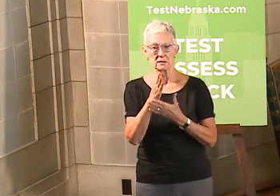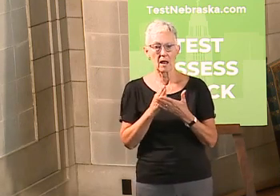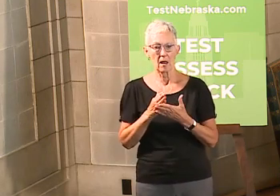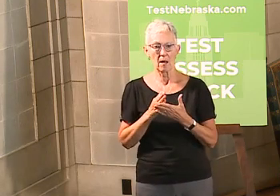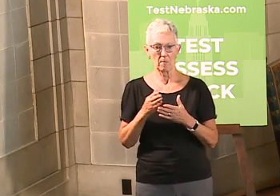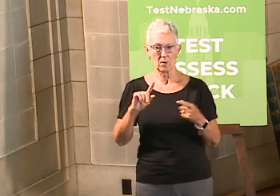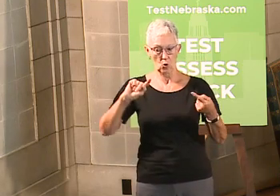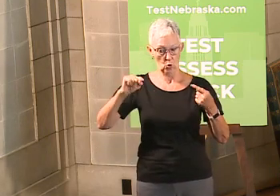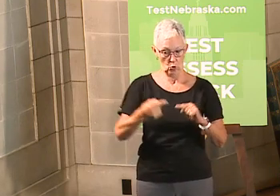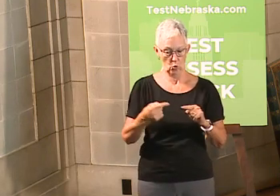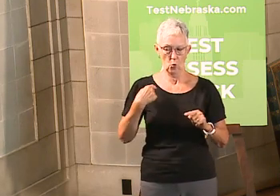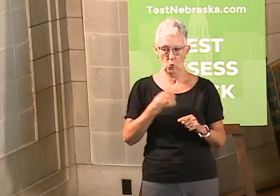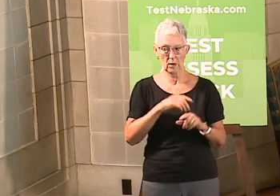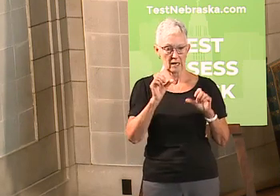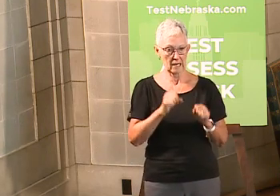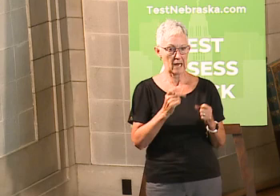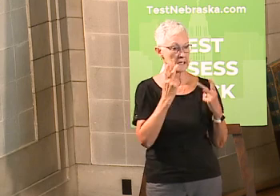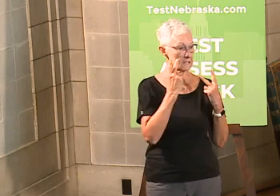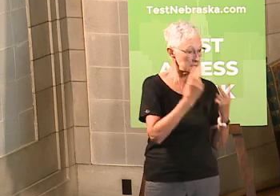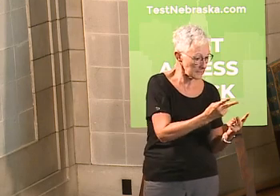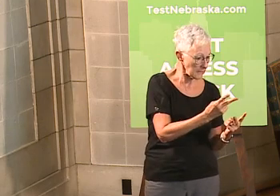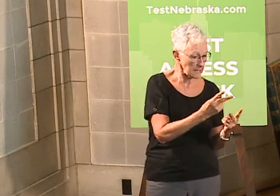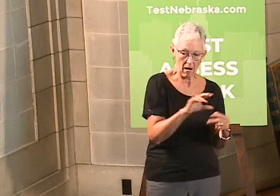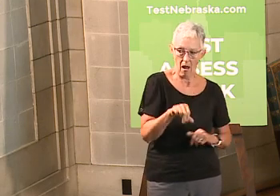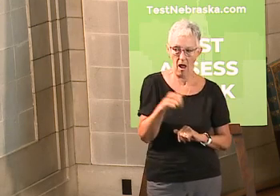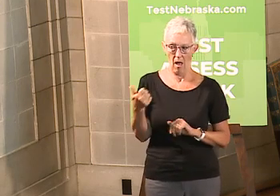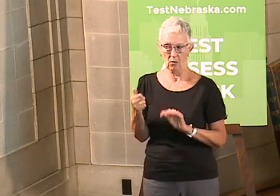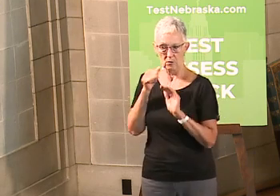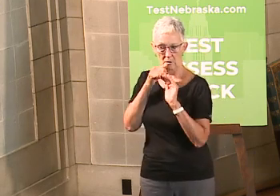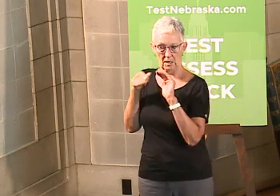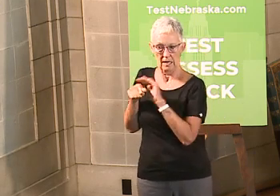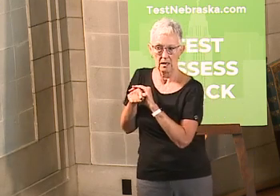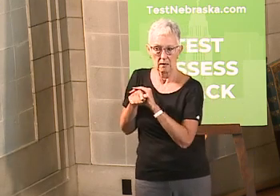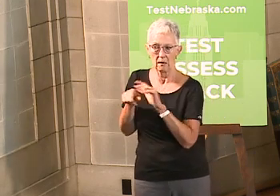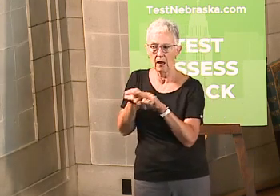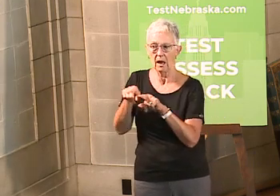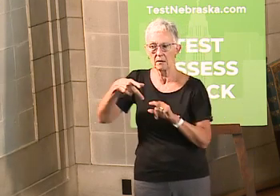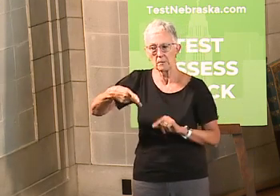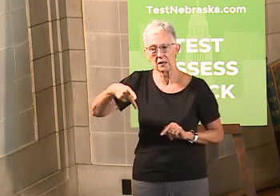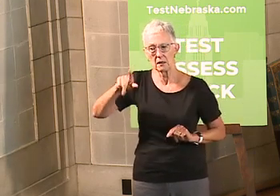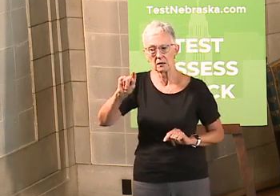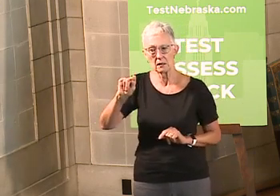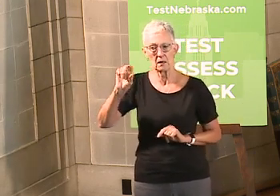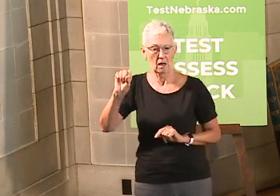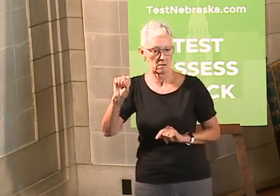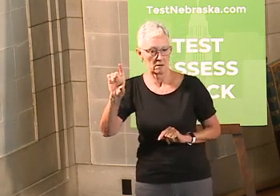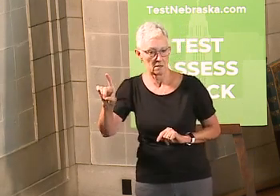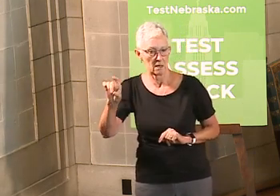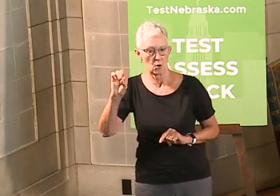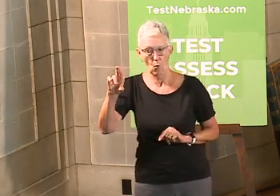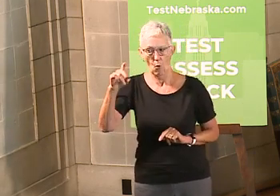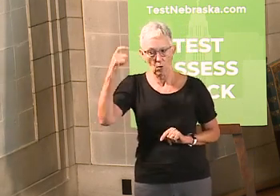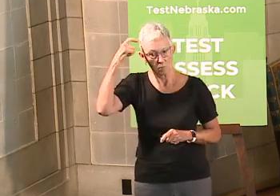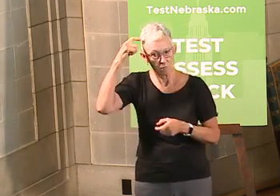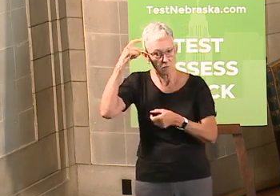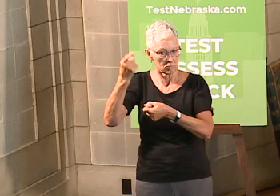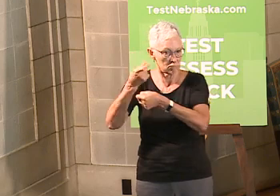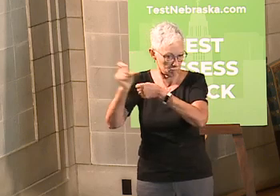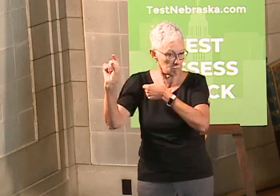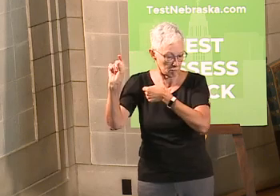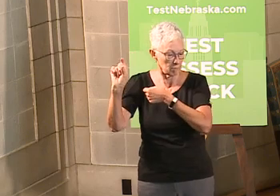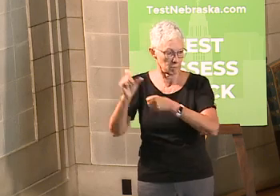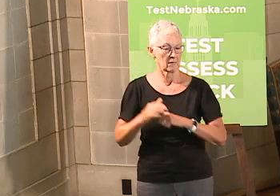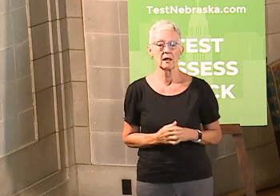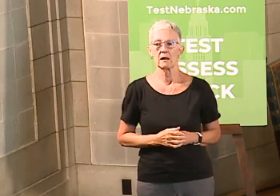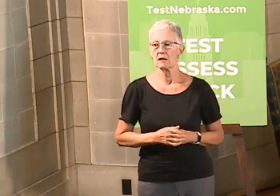as post-traumatic stress disorder or traumatic brain injury. Caregivers have a host of responsibilities that may include